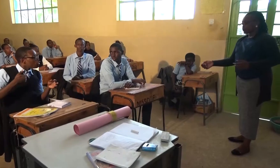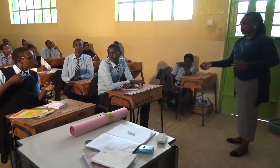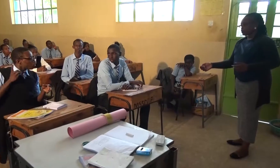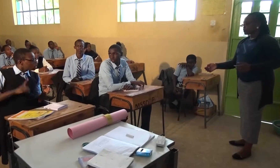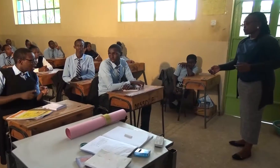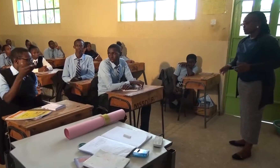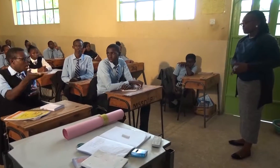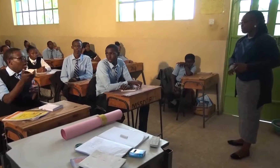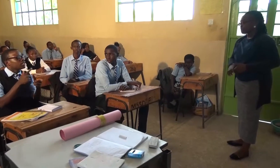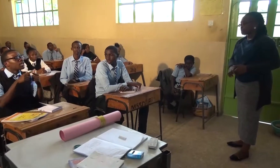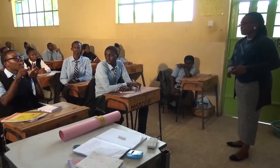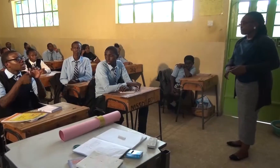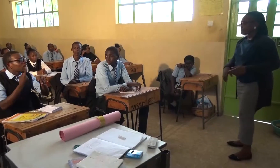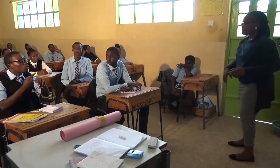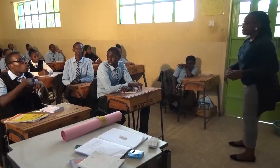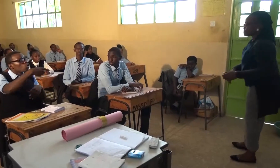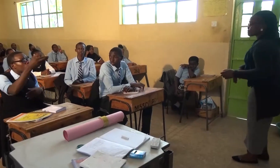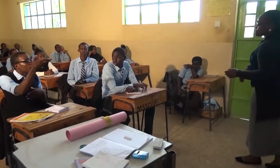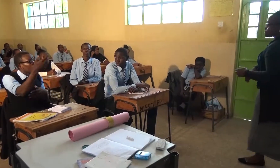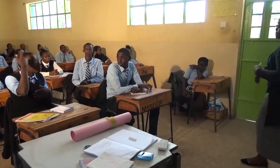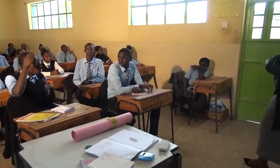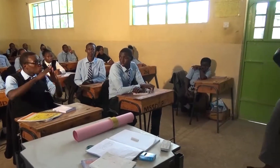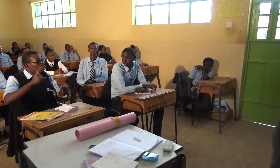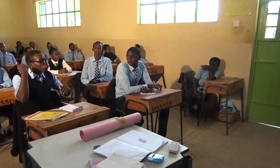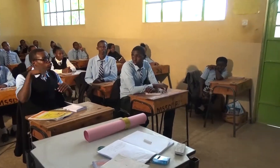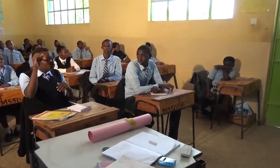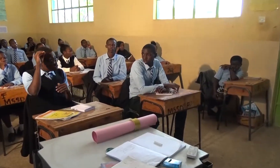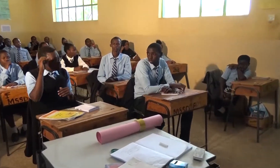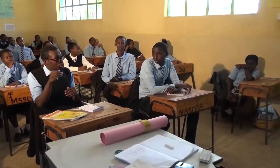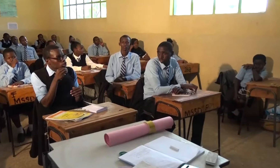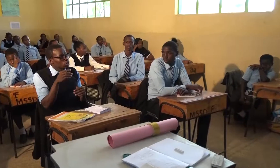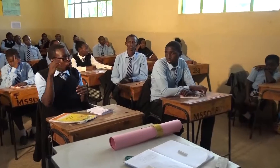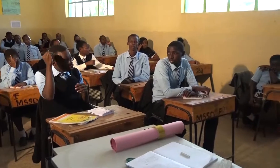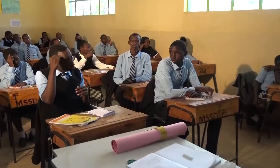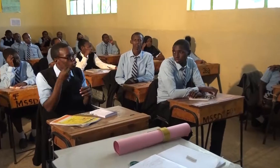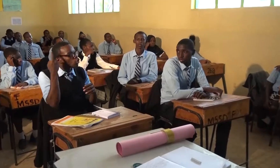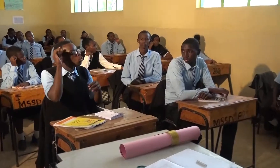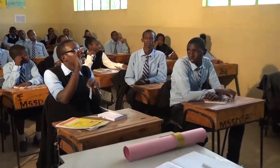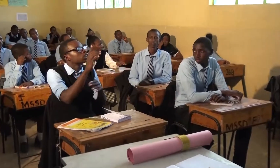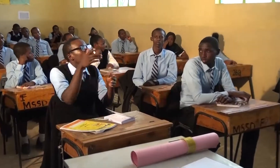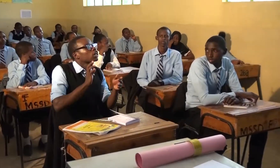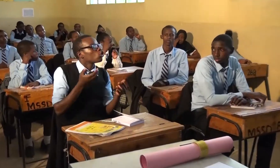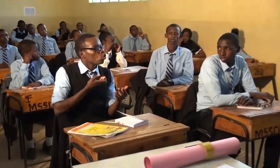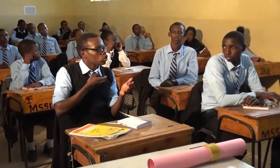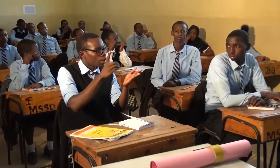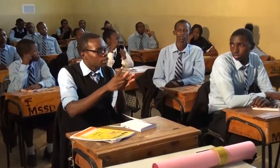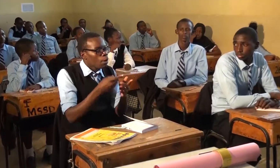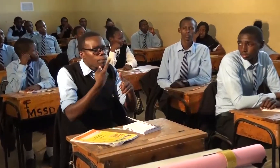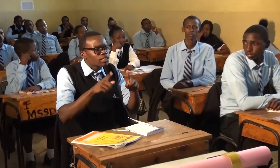I have looked at, I let them go there out of what want to go there. But